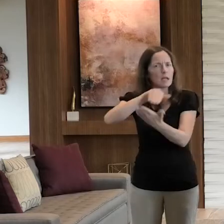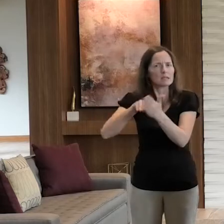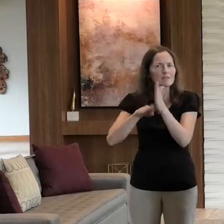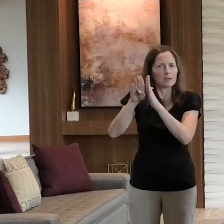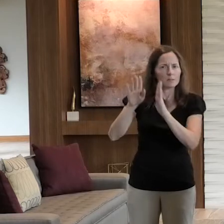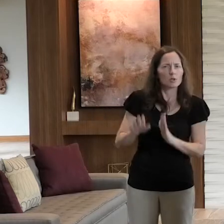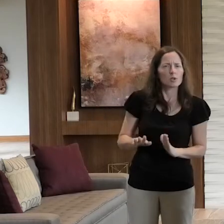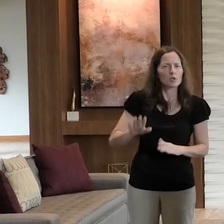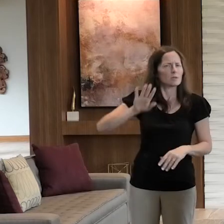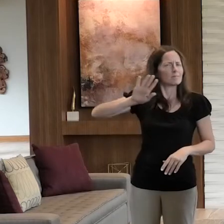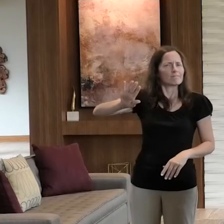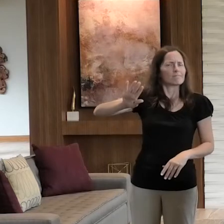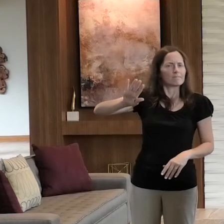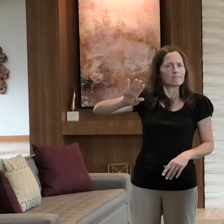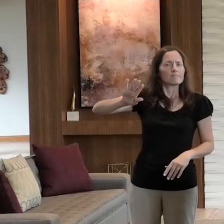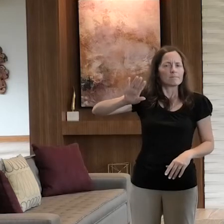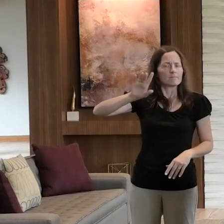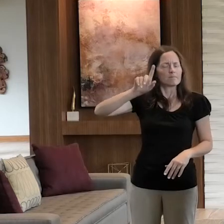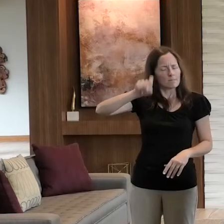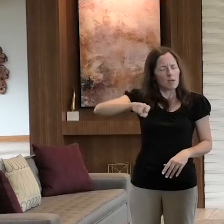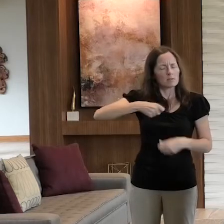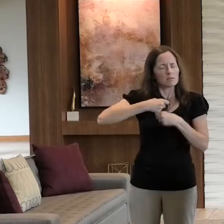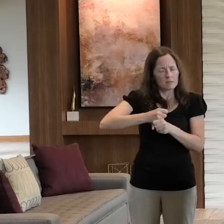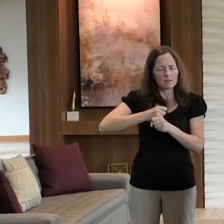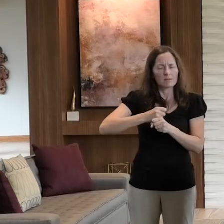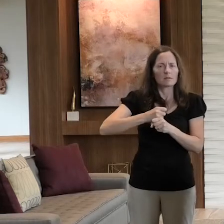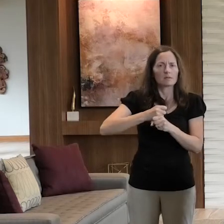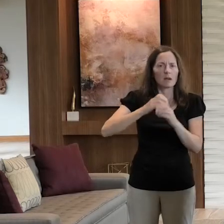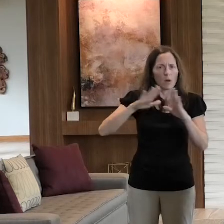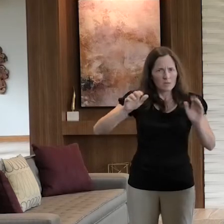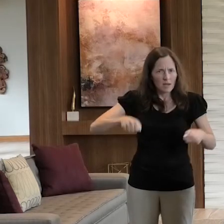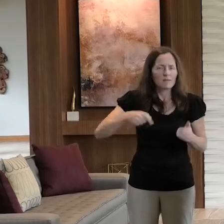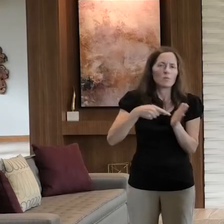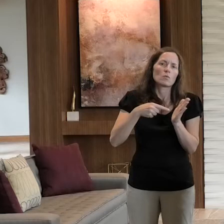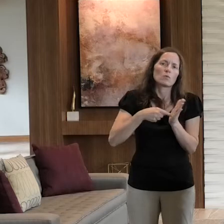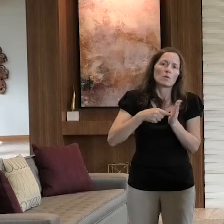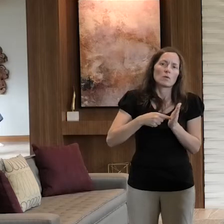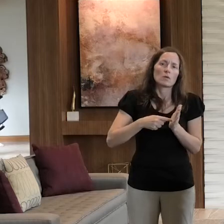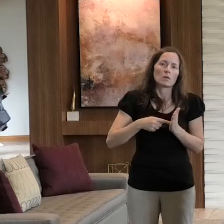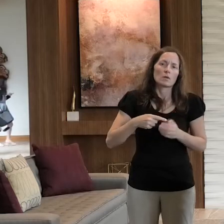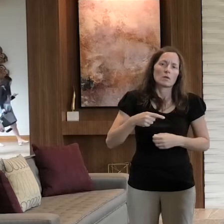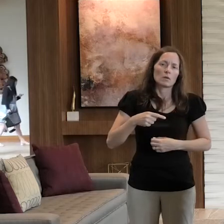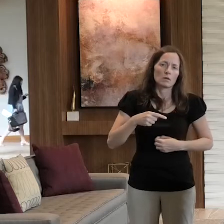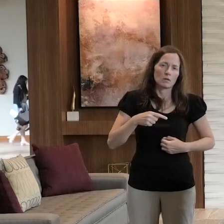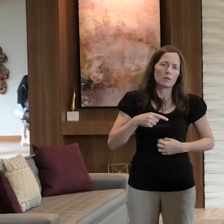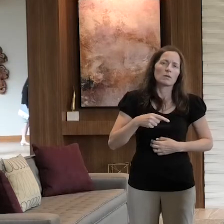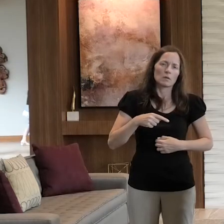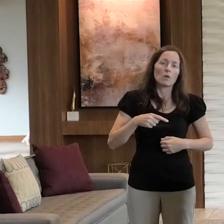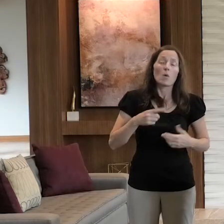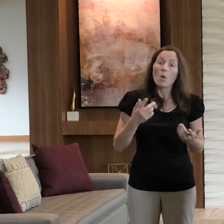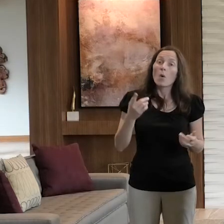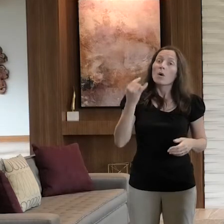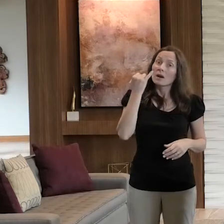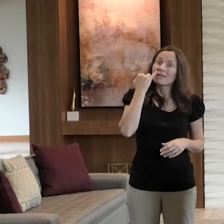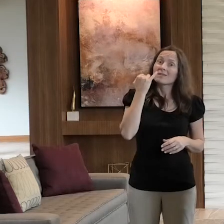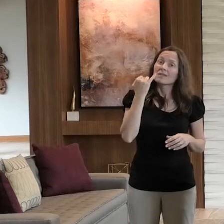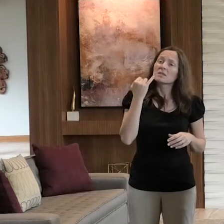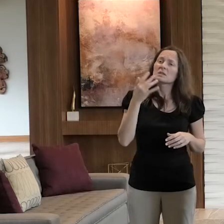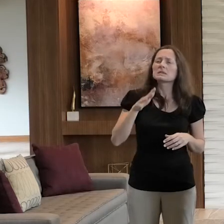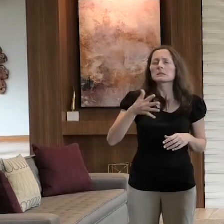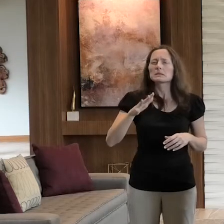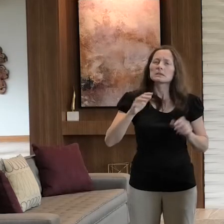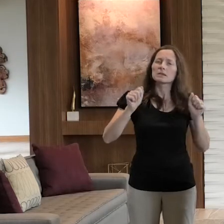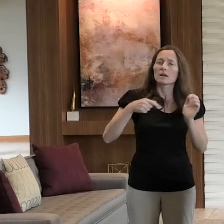planners and the council and the administration, and said it's just not good enough. That